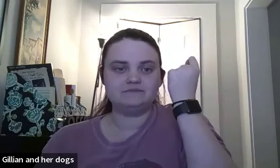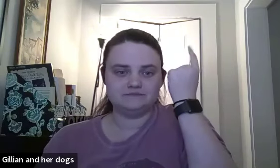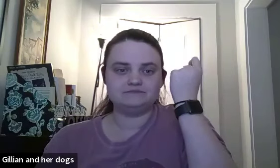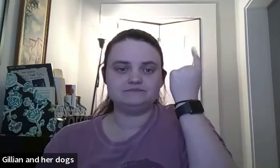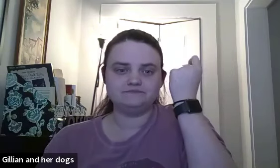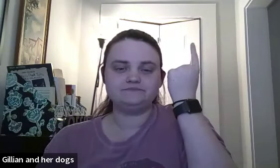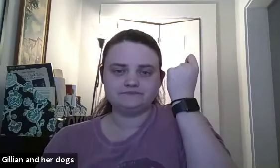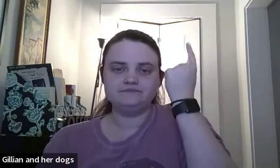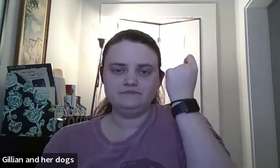Understand.